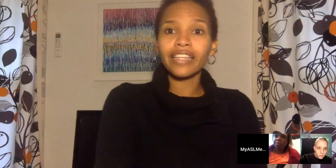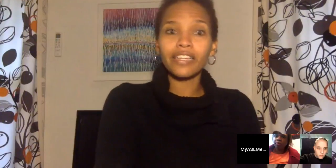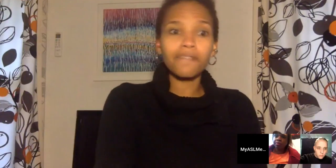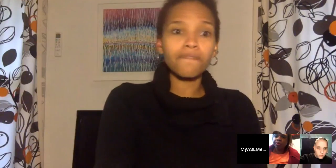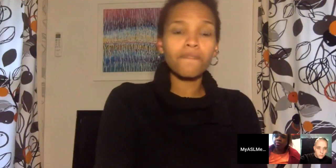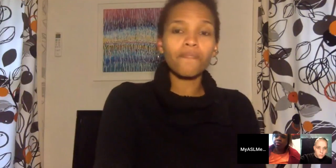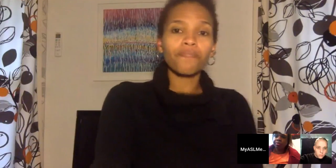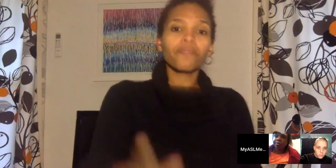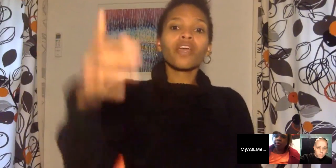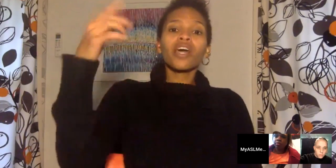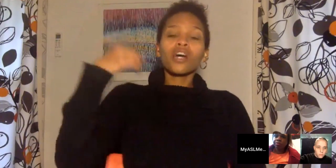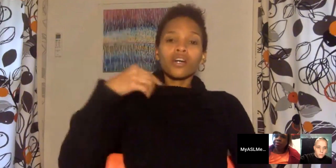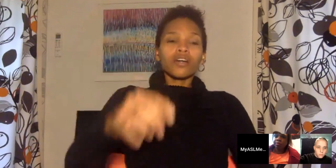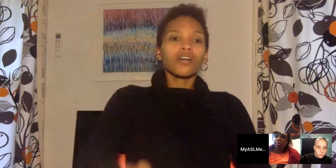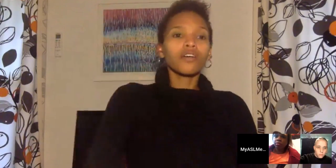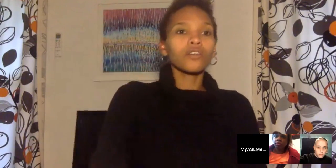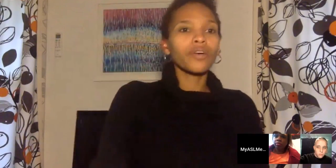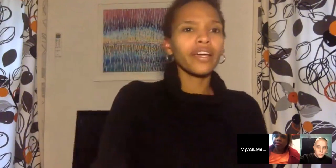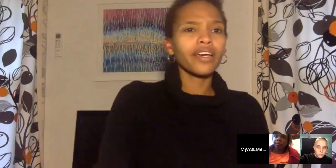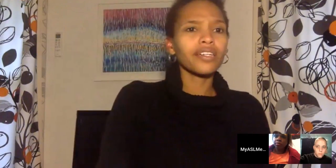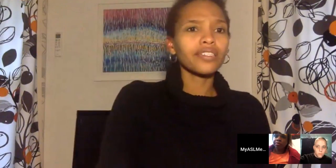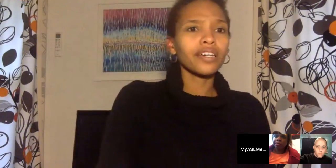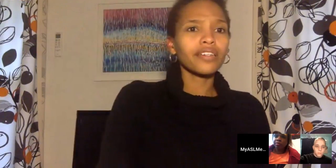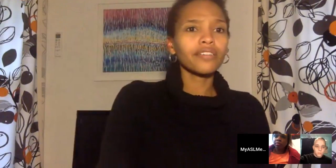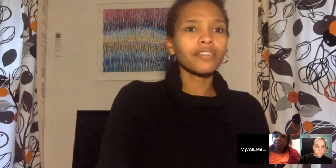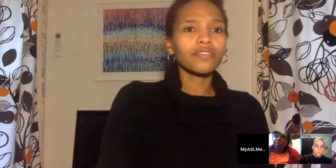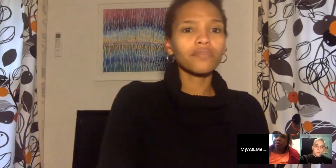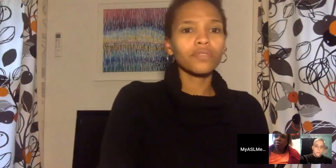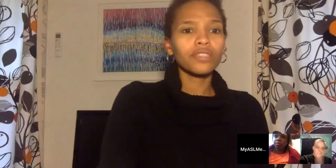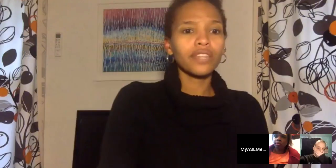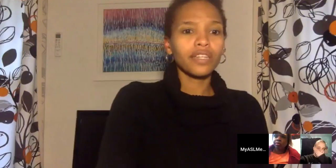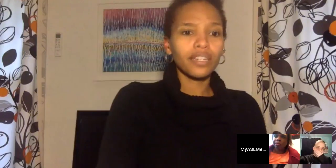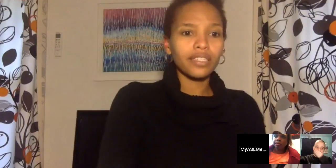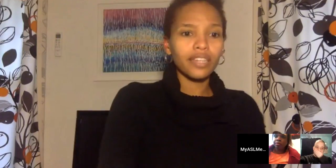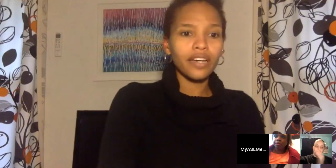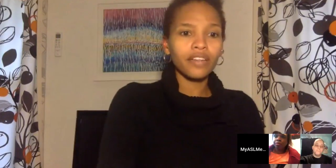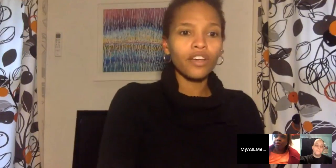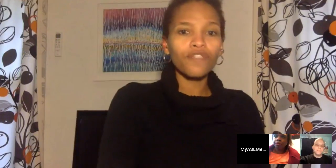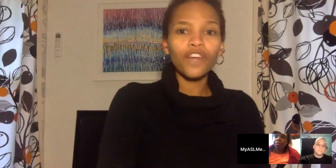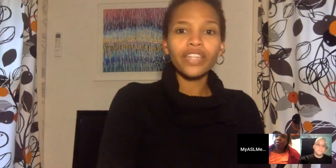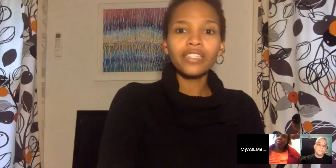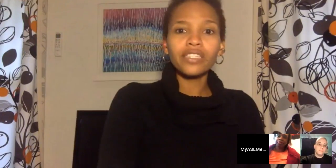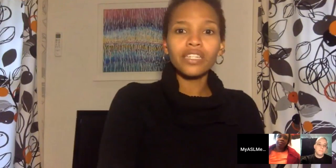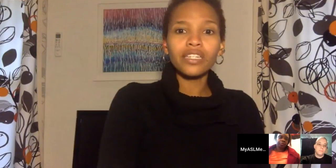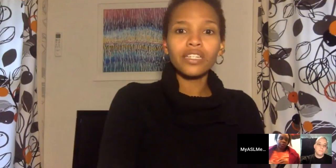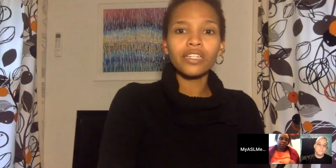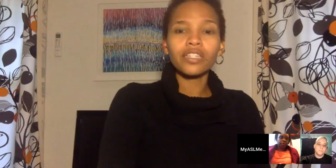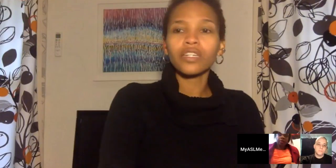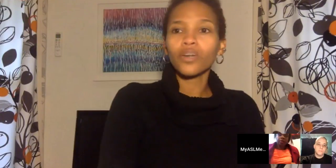slightly. Oh, hang on a second. What's that next sign? Friend did. Okay,